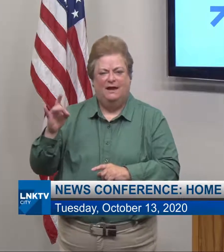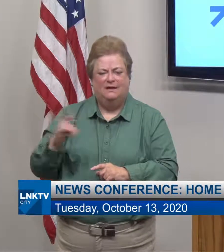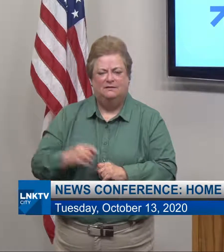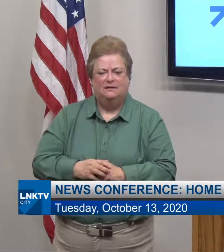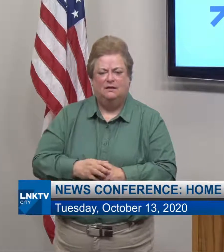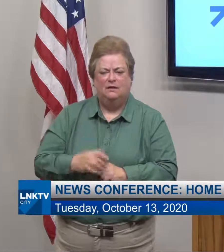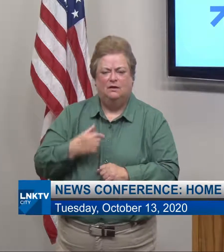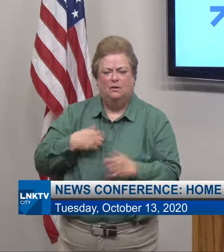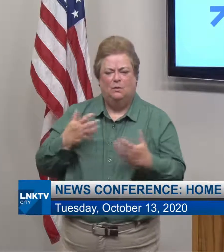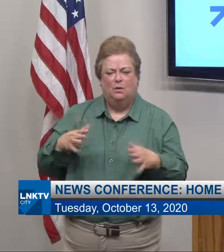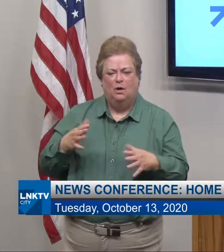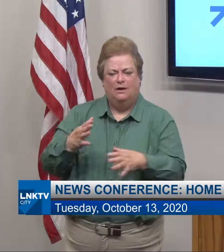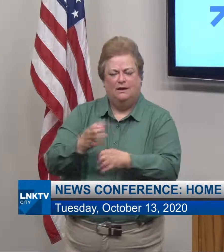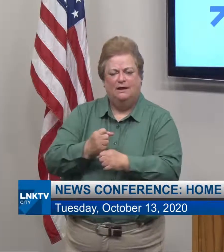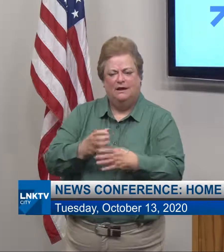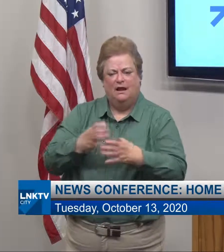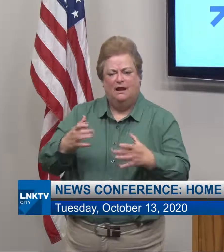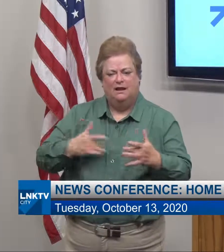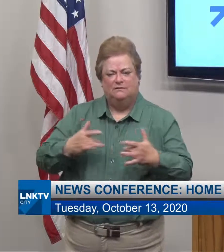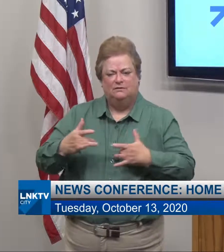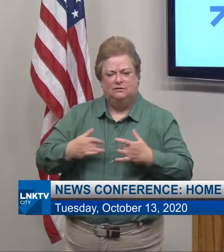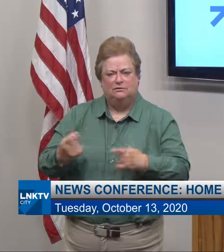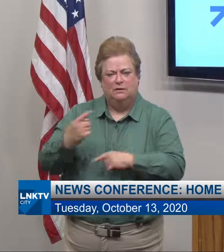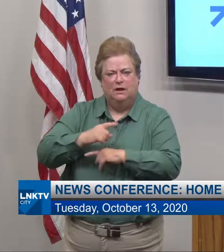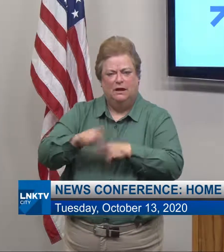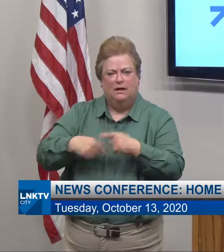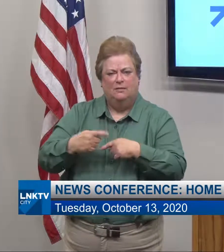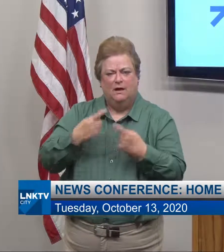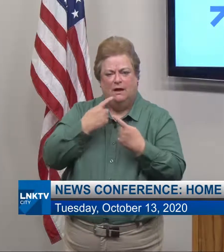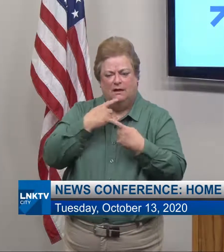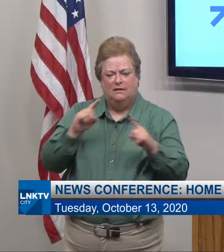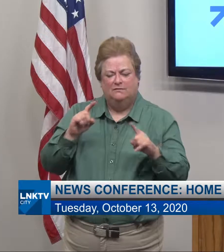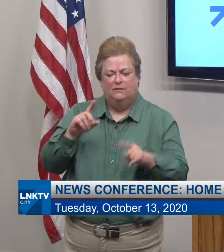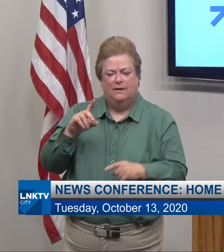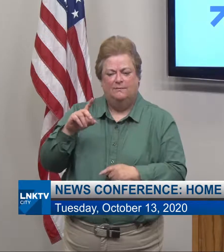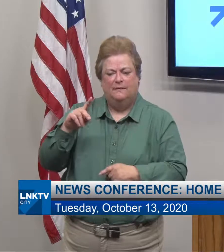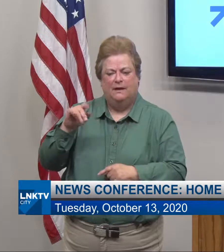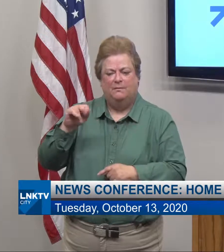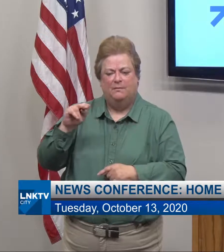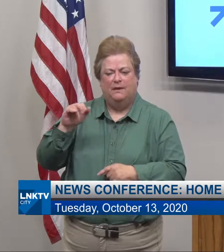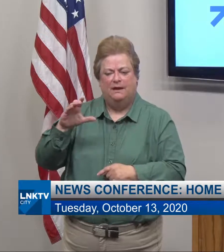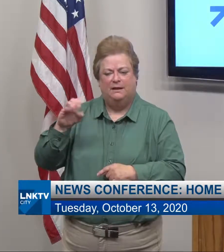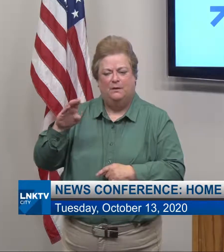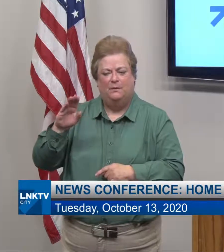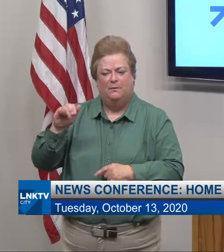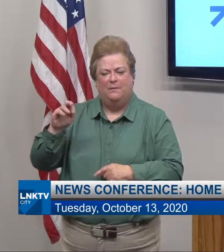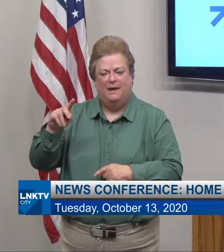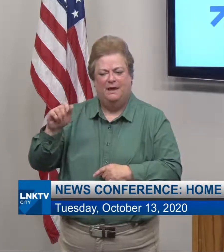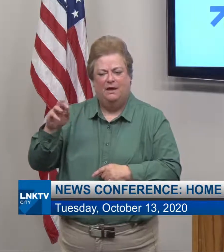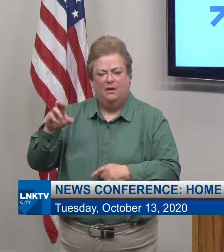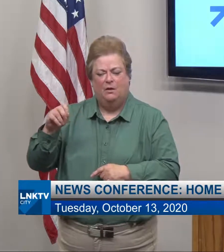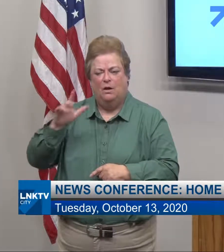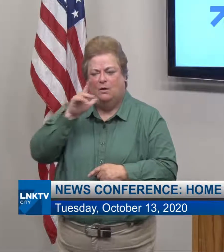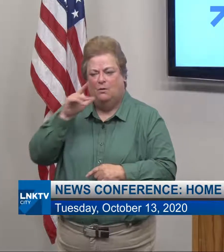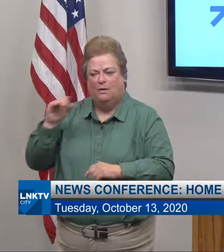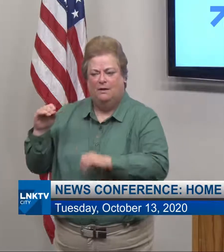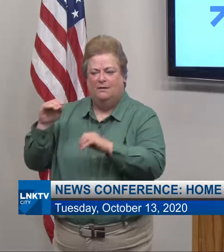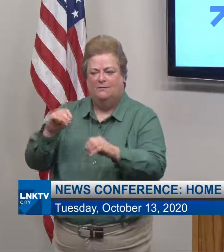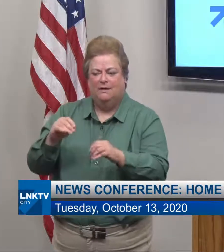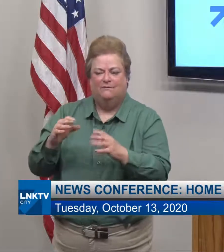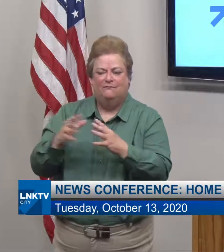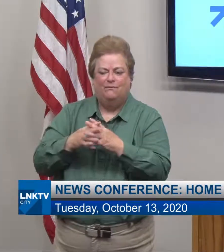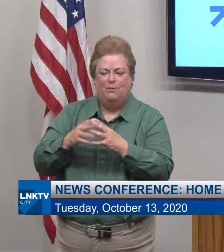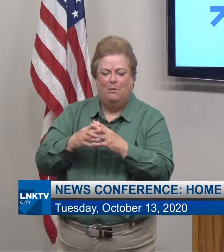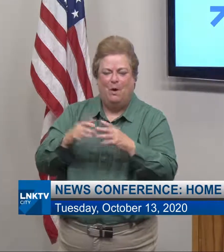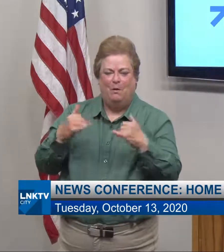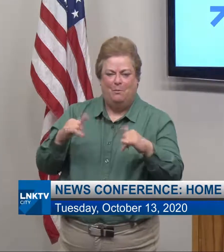already getting kind of a lot of concerns today about the announcement from Pinnacle Bank Arena that they're going to be hosting this Husker football party coming up